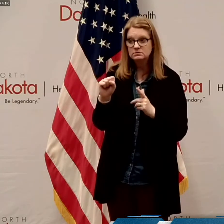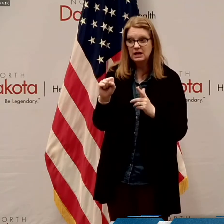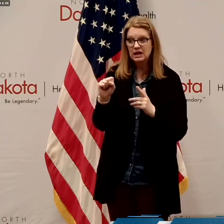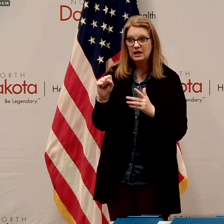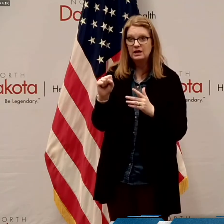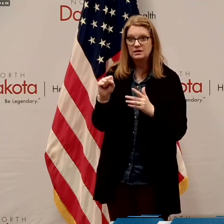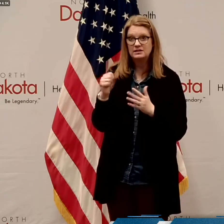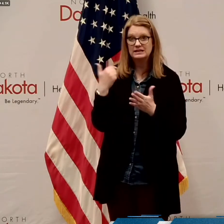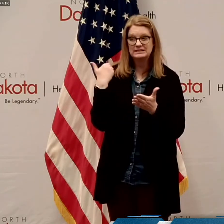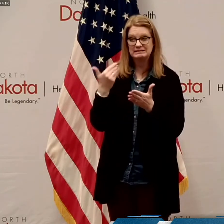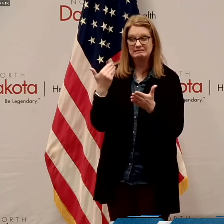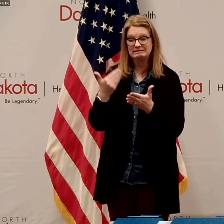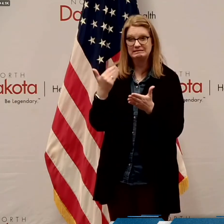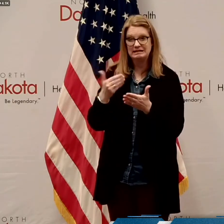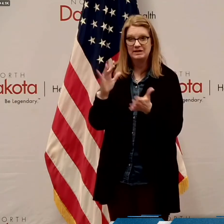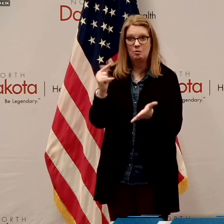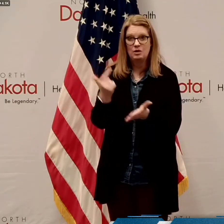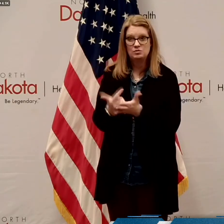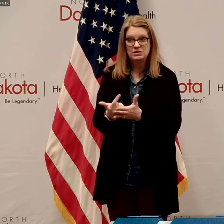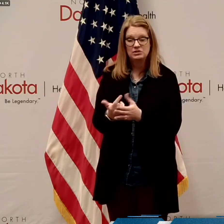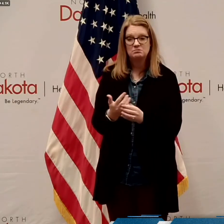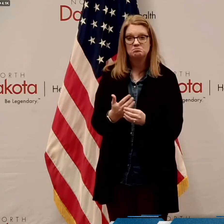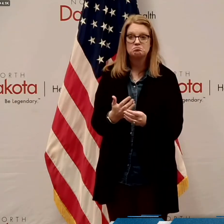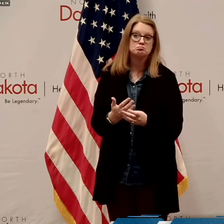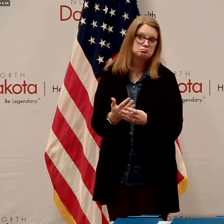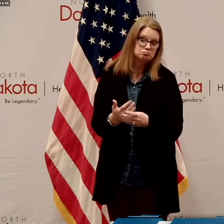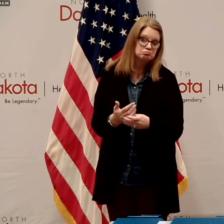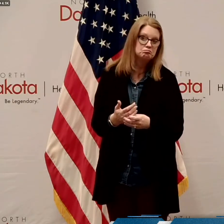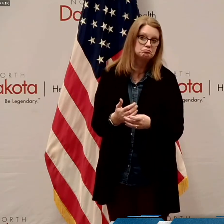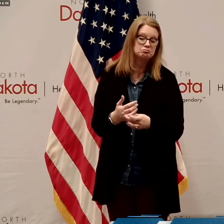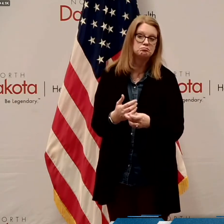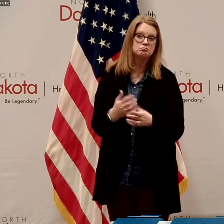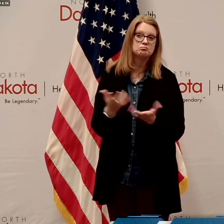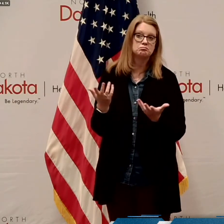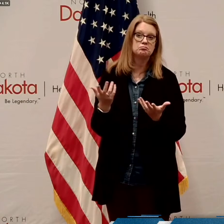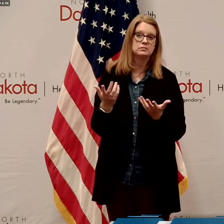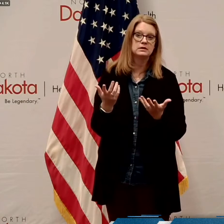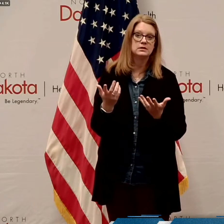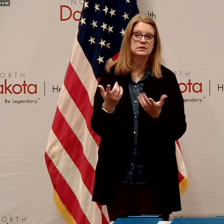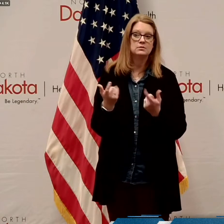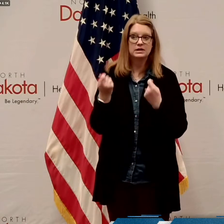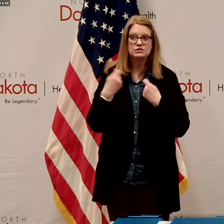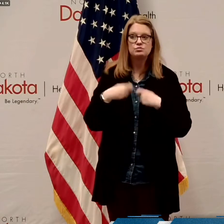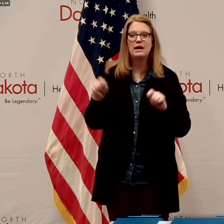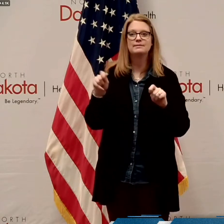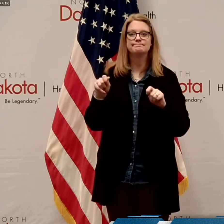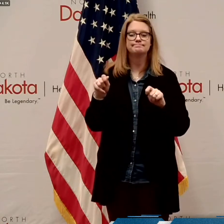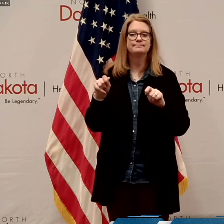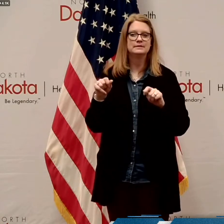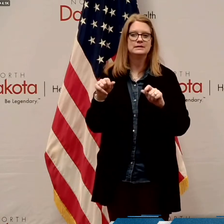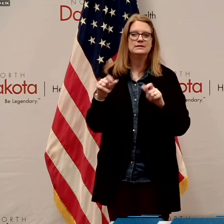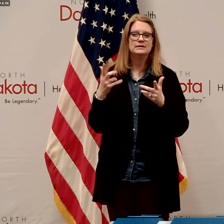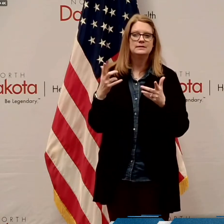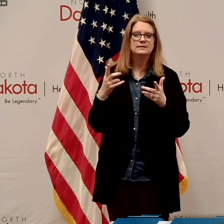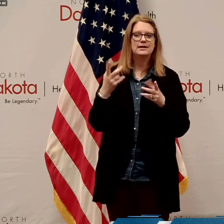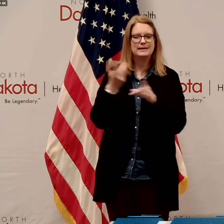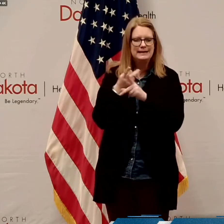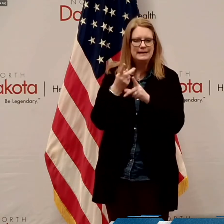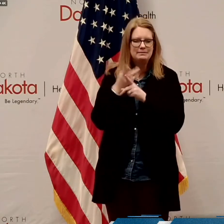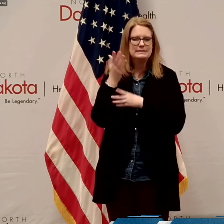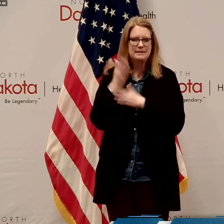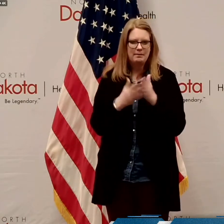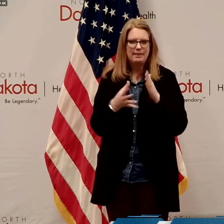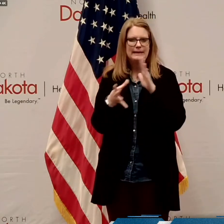towards graduation, then certainly there's going to be every effort to say, how do you preserve some of those senior